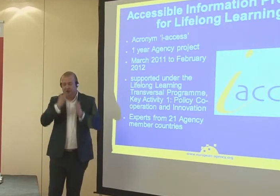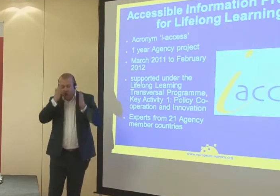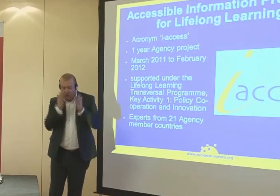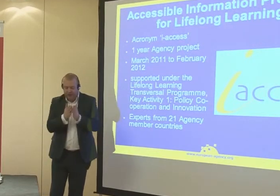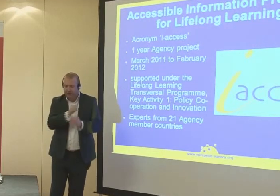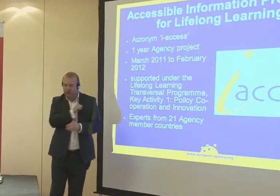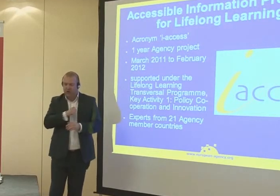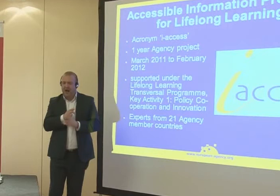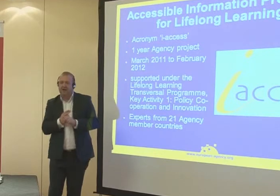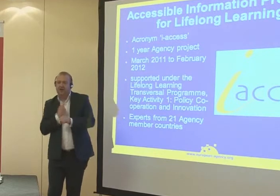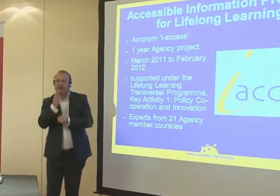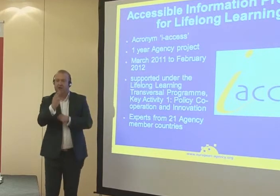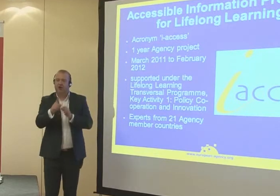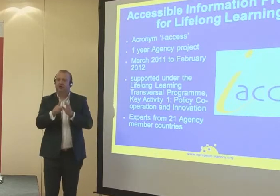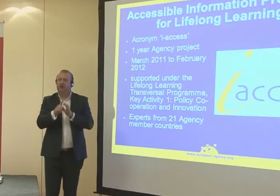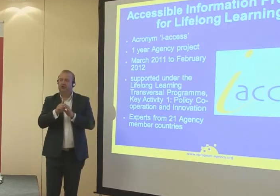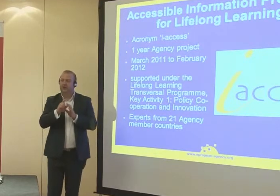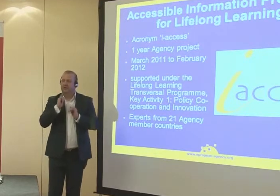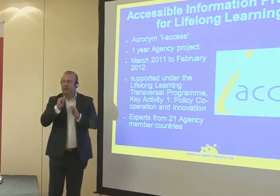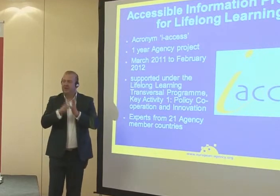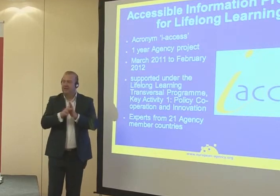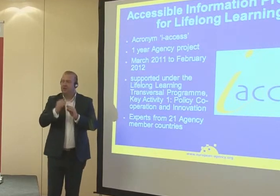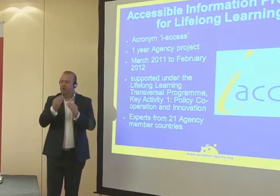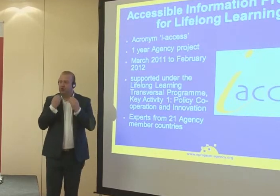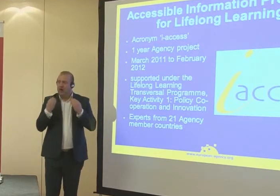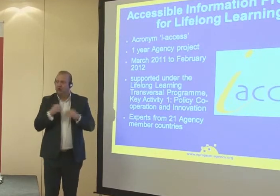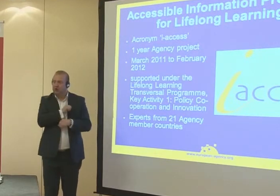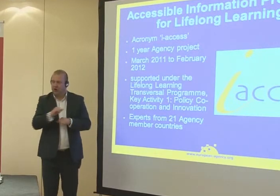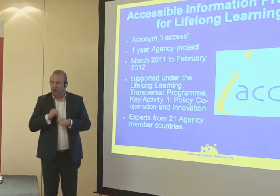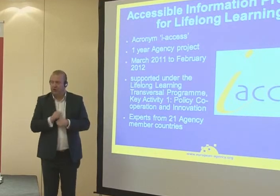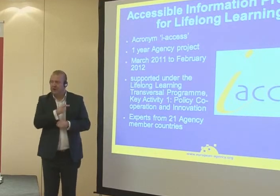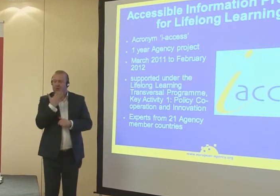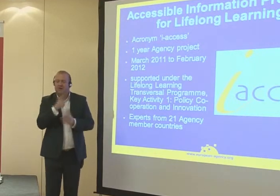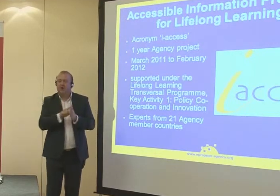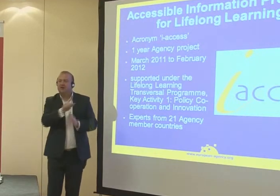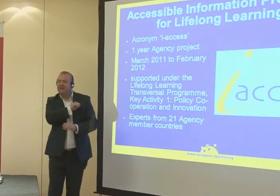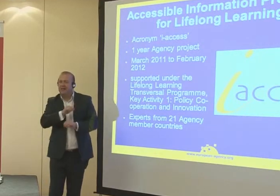technology, but how we actually use this technology.